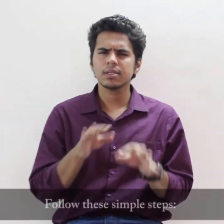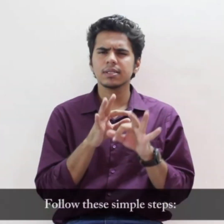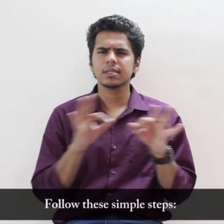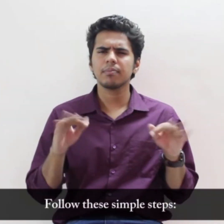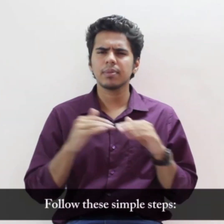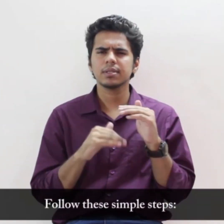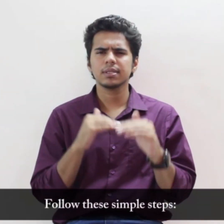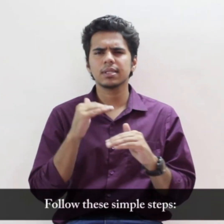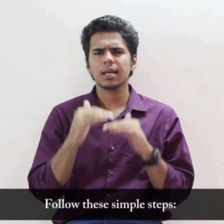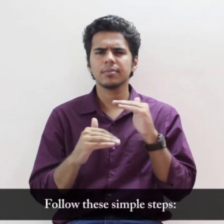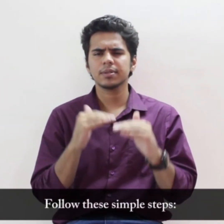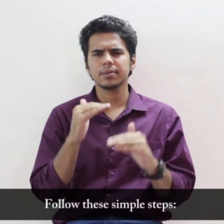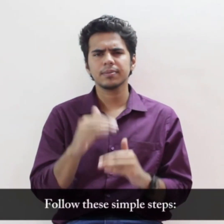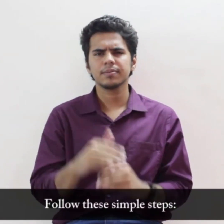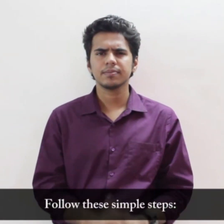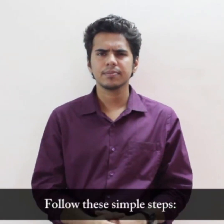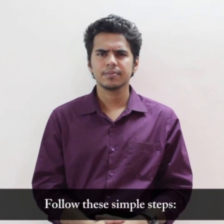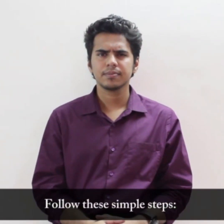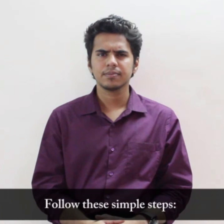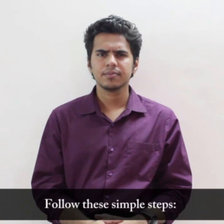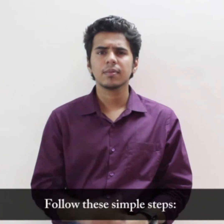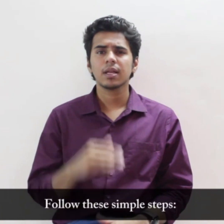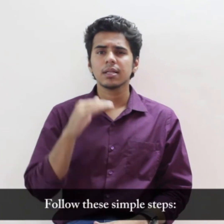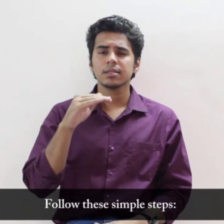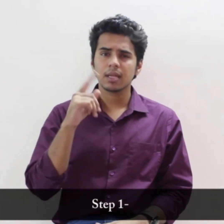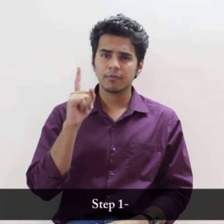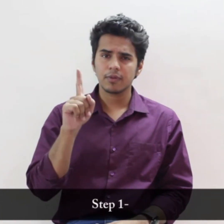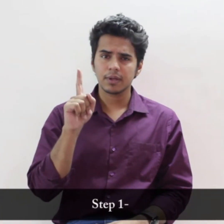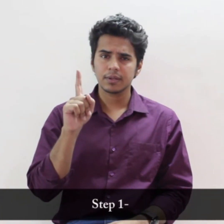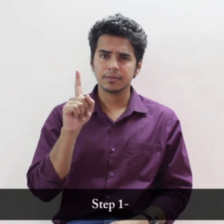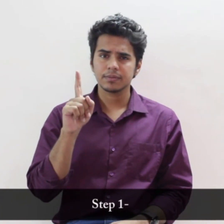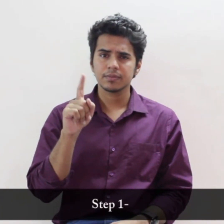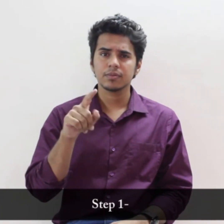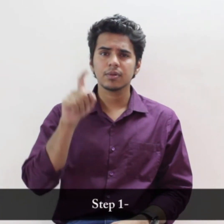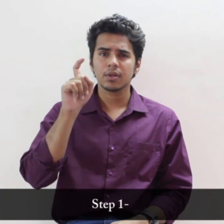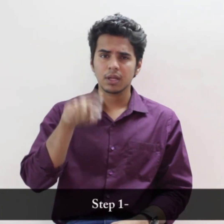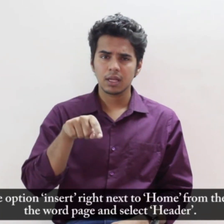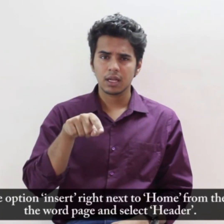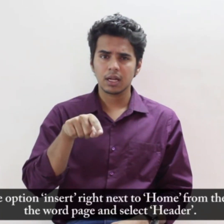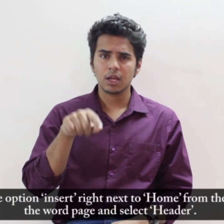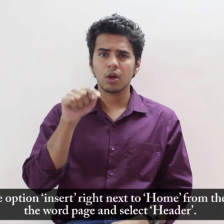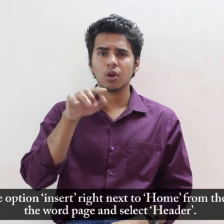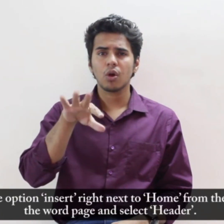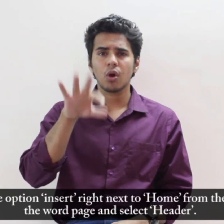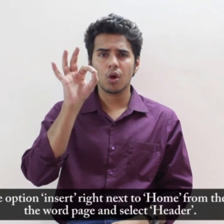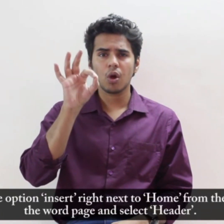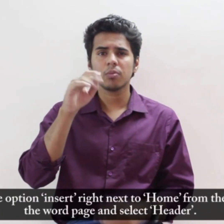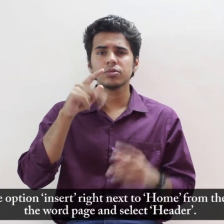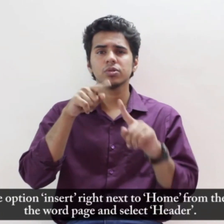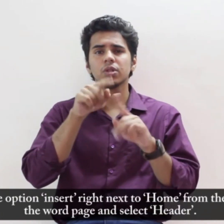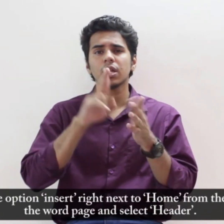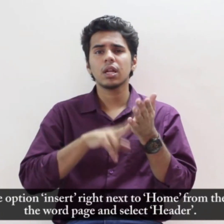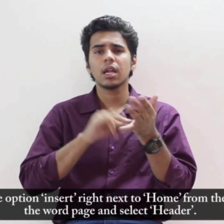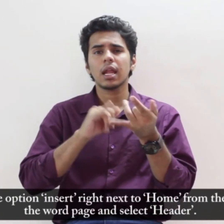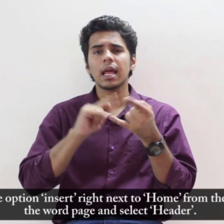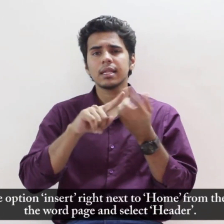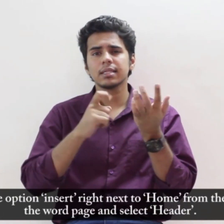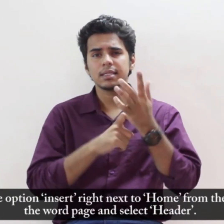Follow these simple steps. Step 1. Click on the option Insert right next to